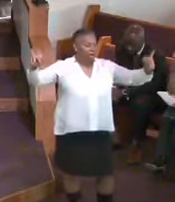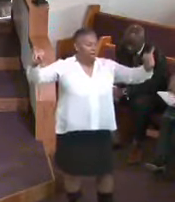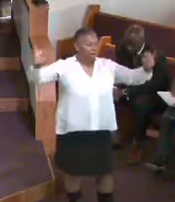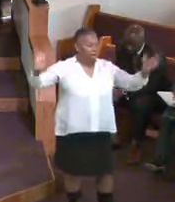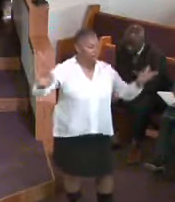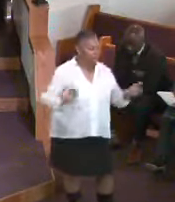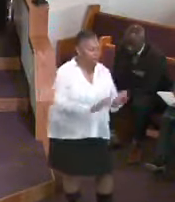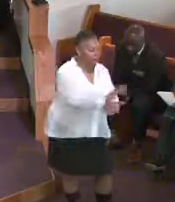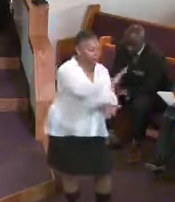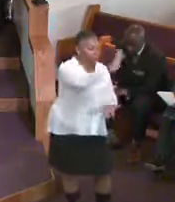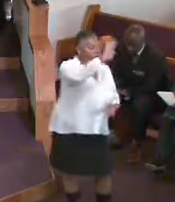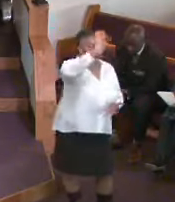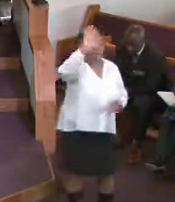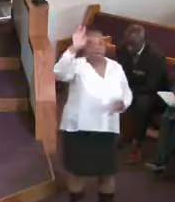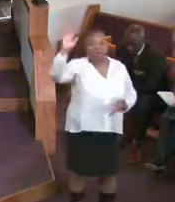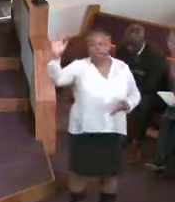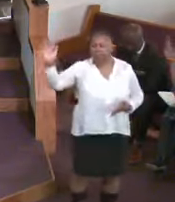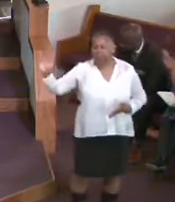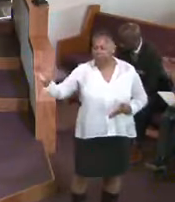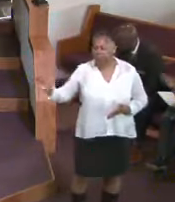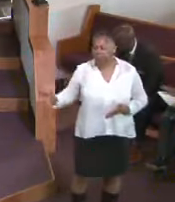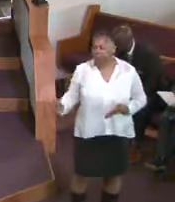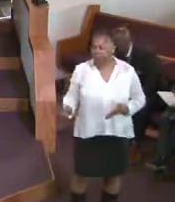Salvation and glory,